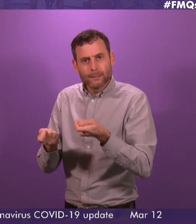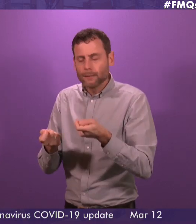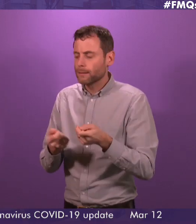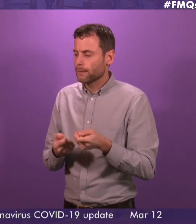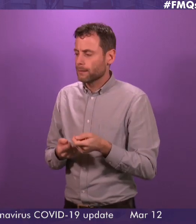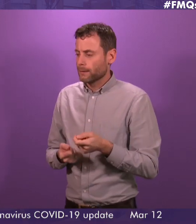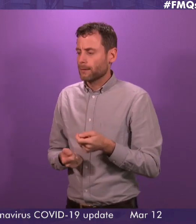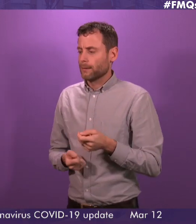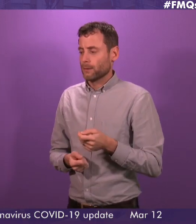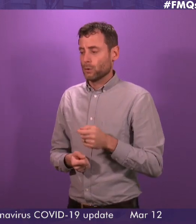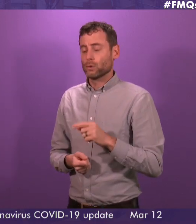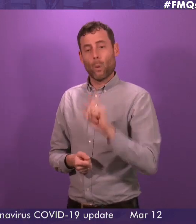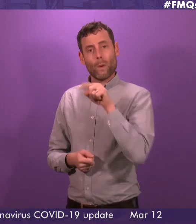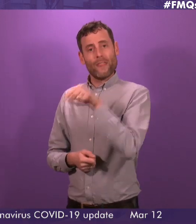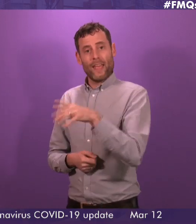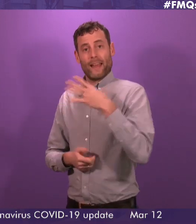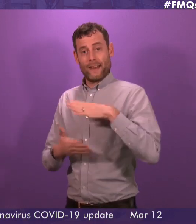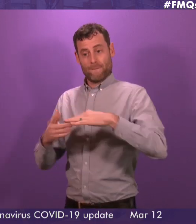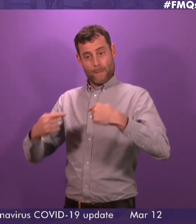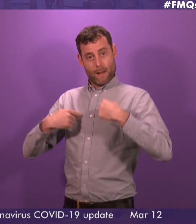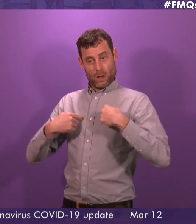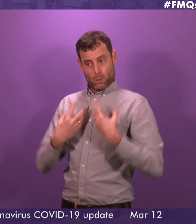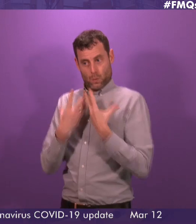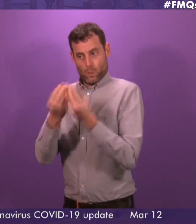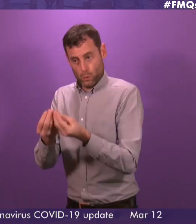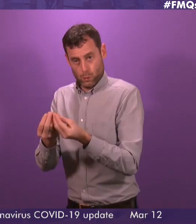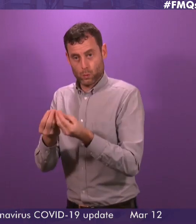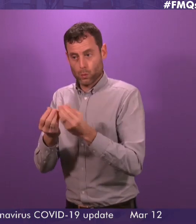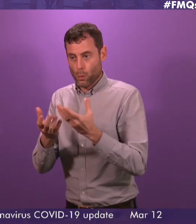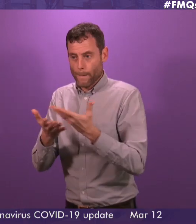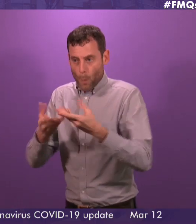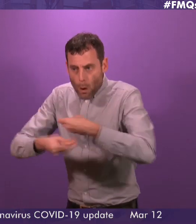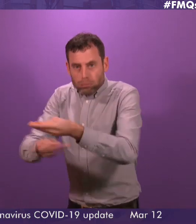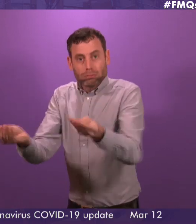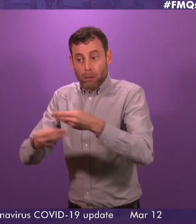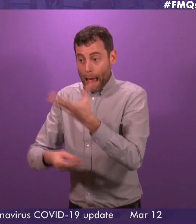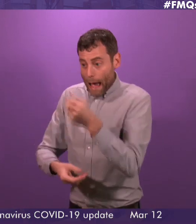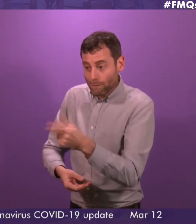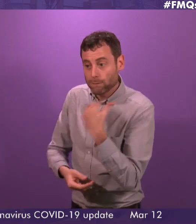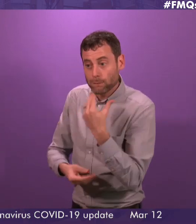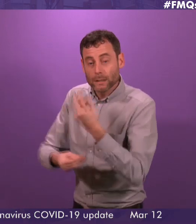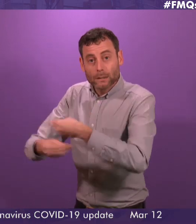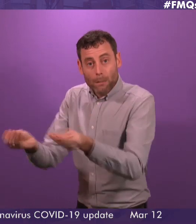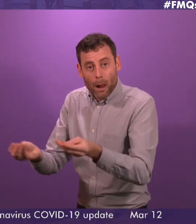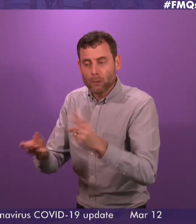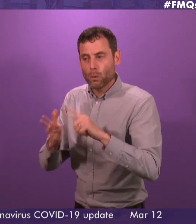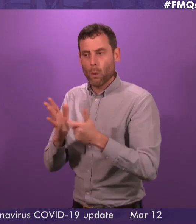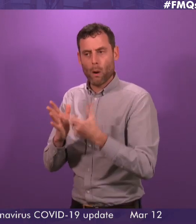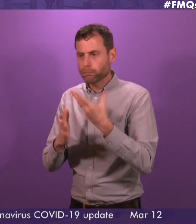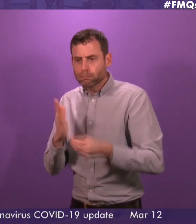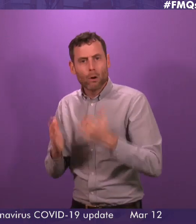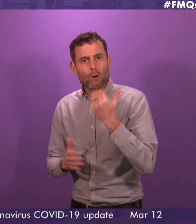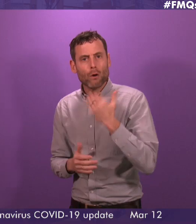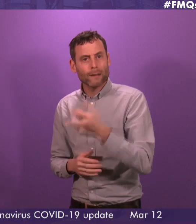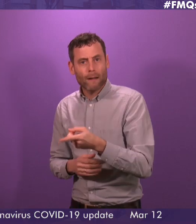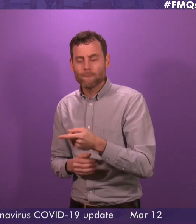but what they require from us by way of access to supplies, whether they have that in sufficiency to their